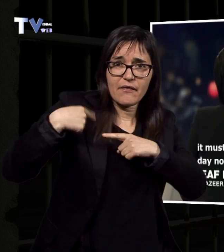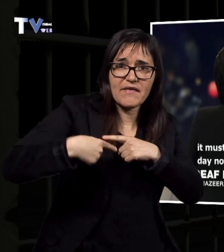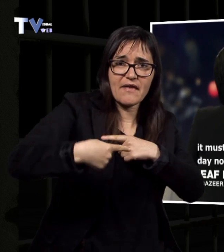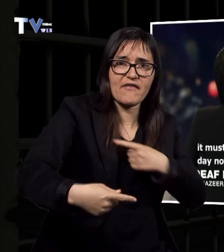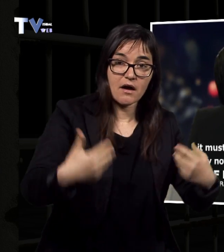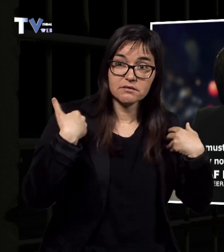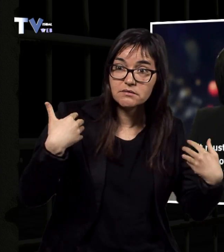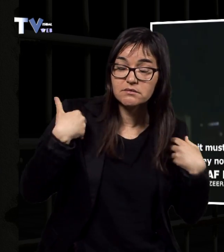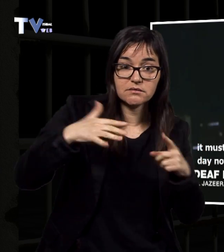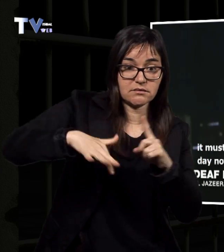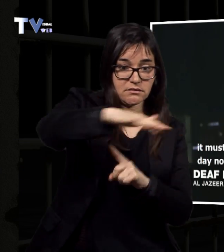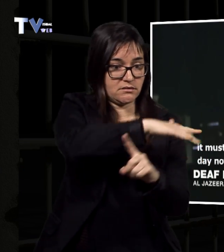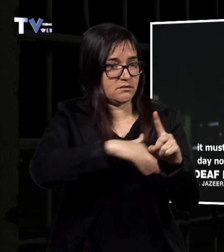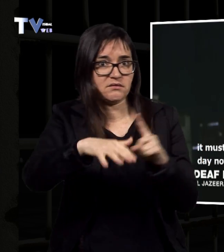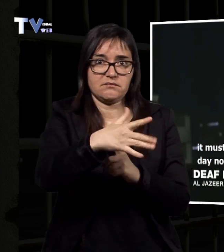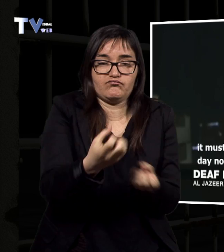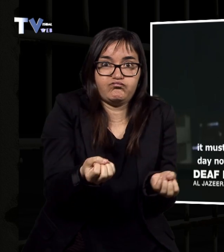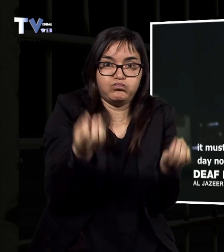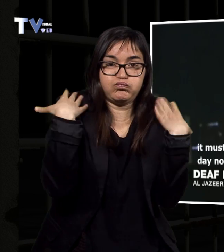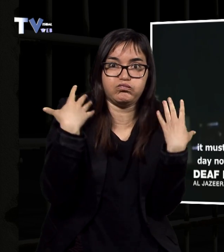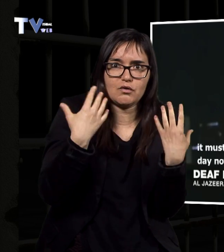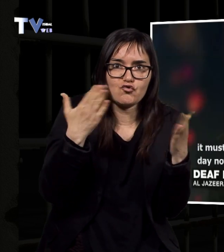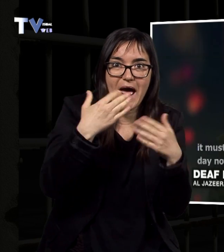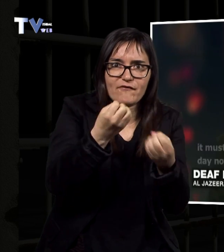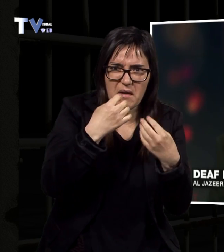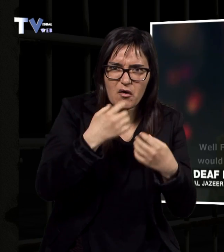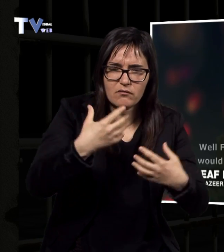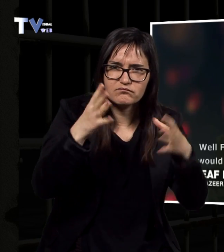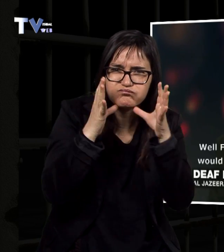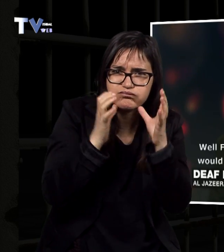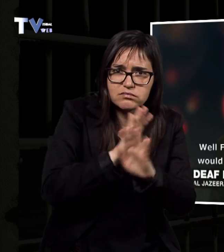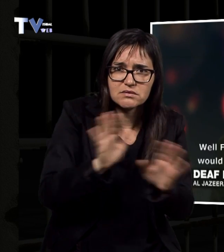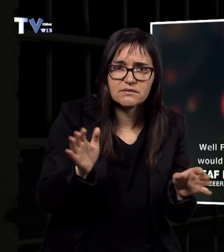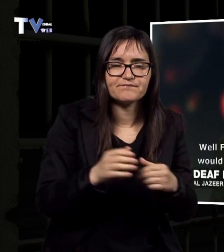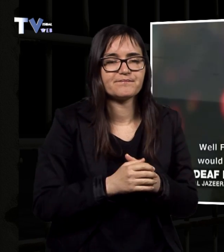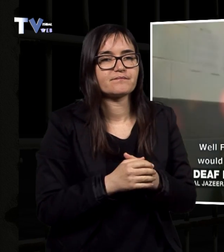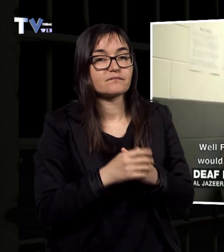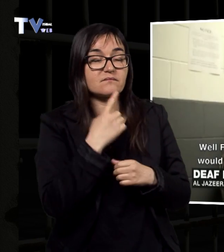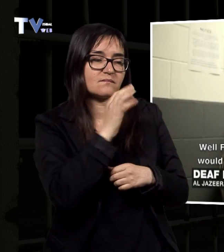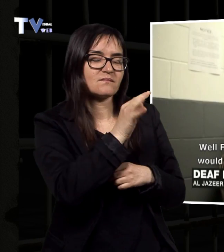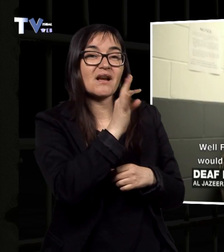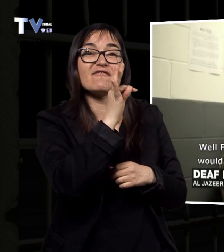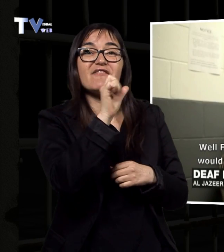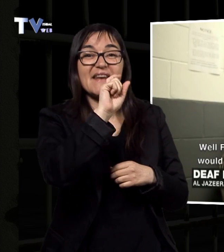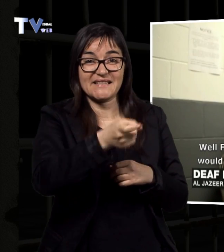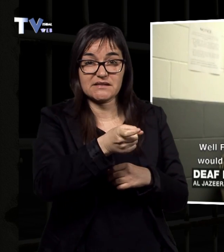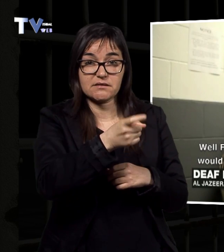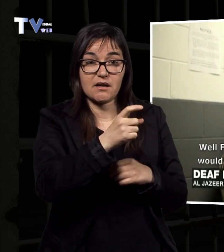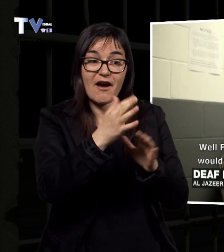just terrifying to go through every day not knowing what's going on around you. Well, Felix, you know, after he was